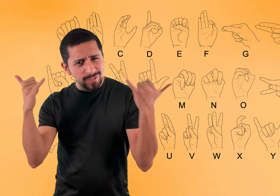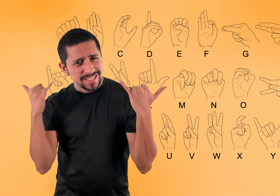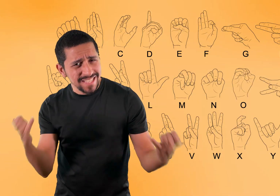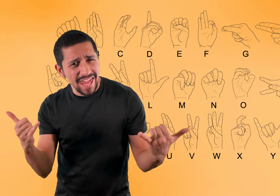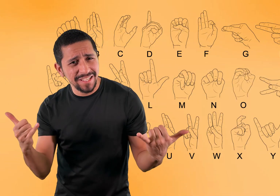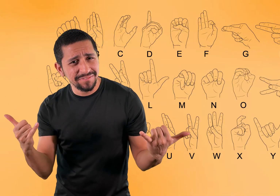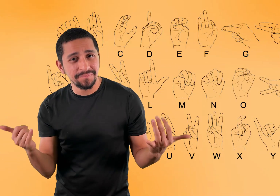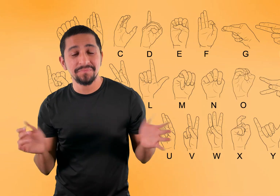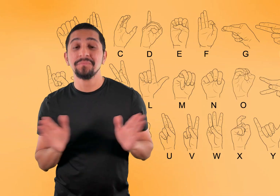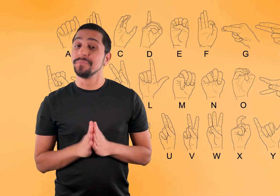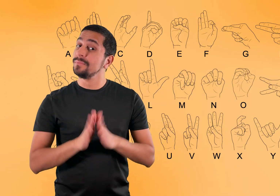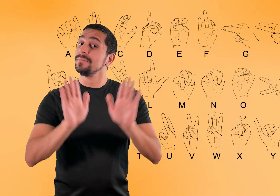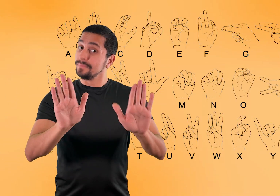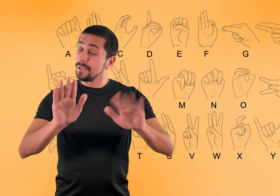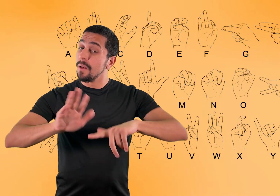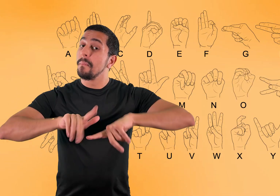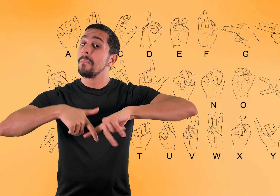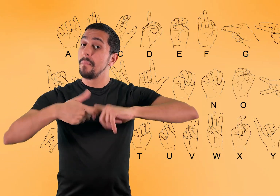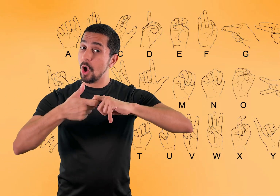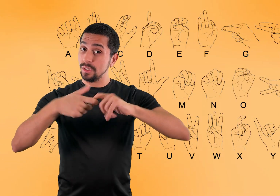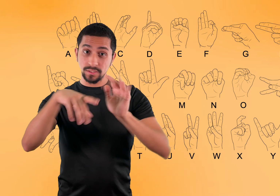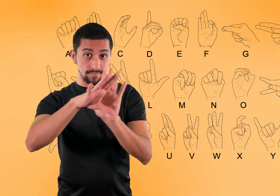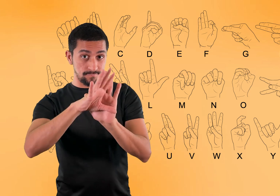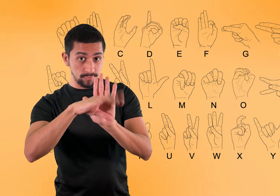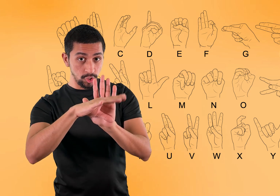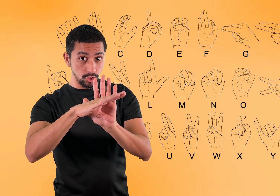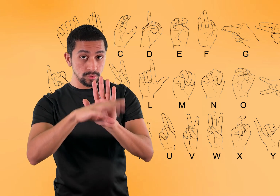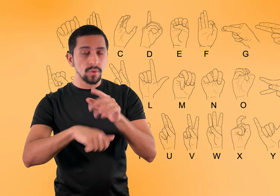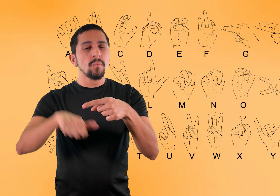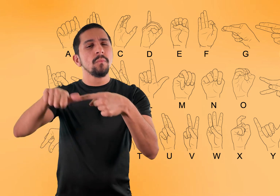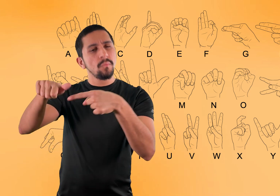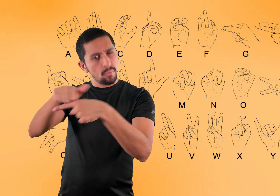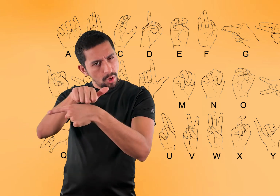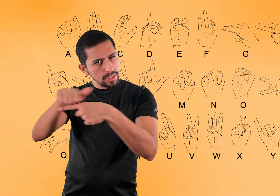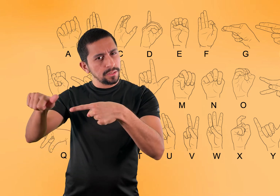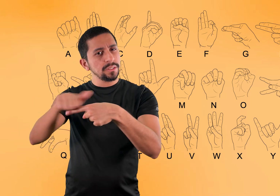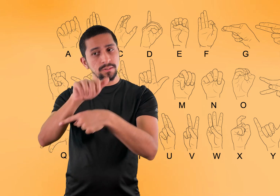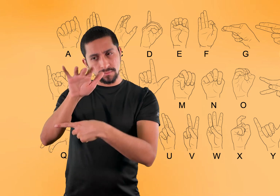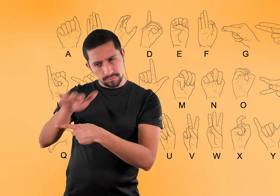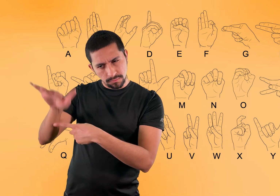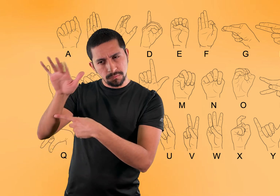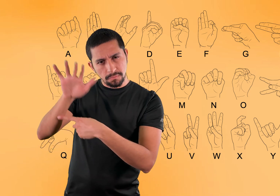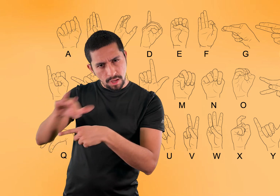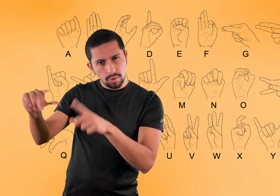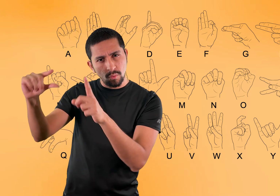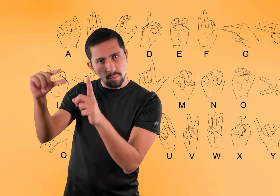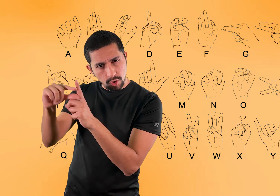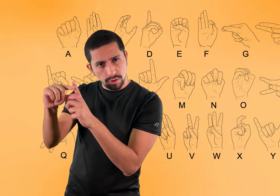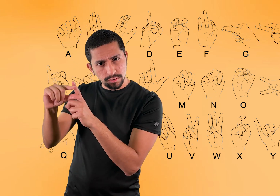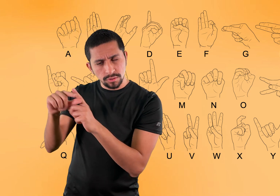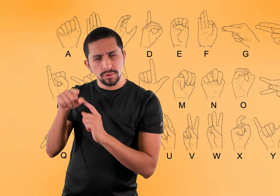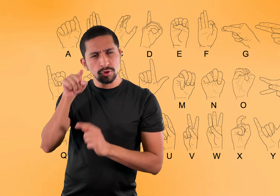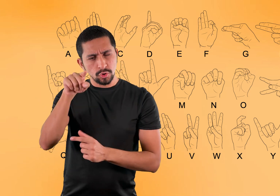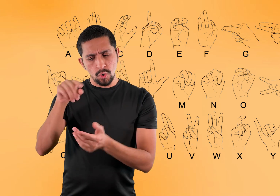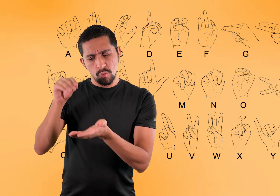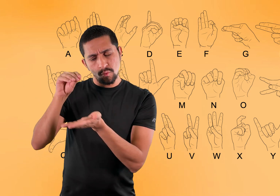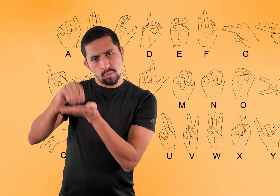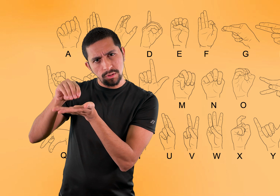today. Pause the video here and practice fingerspelling the words you have added